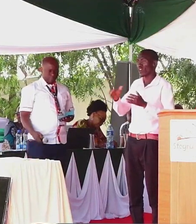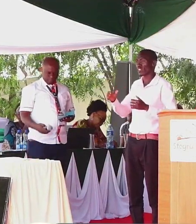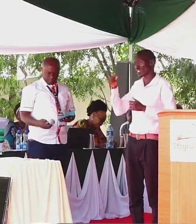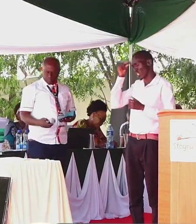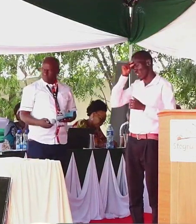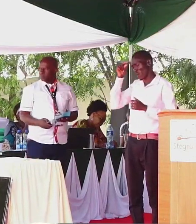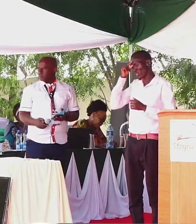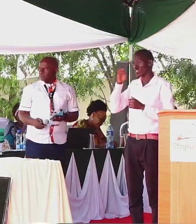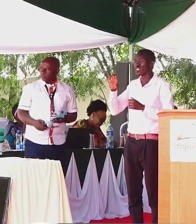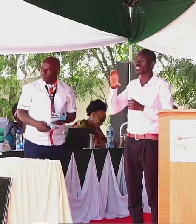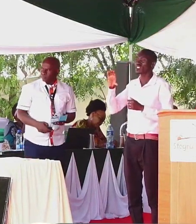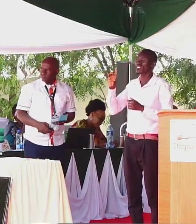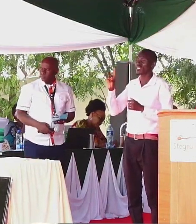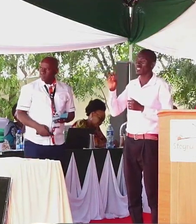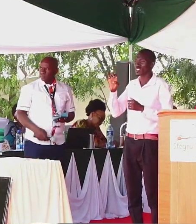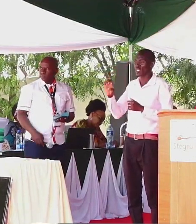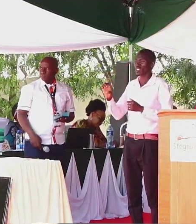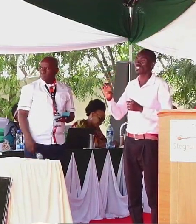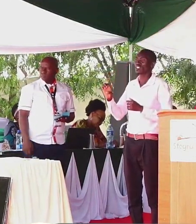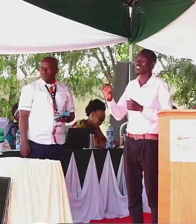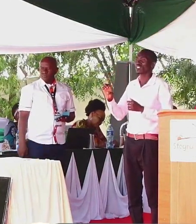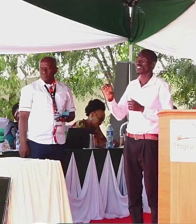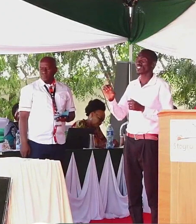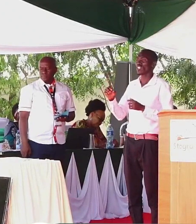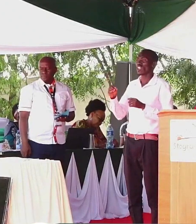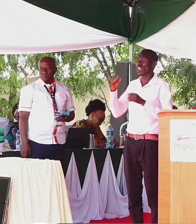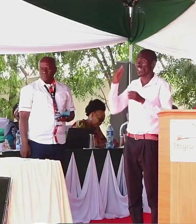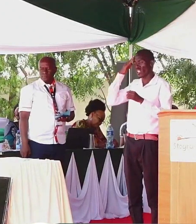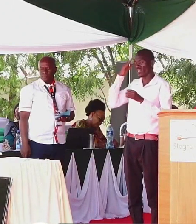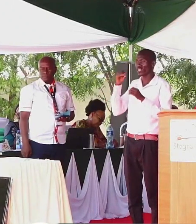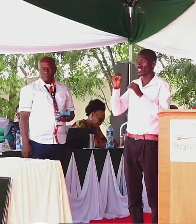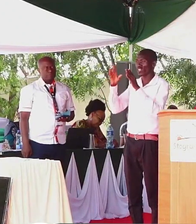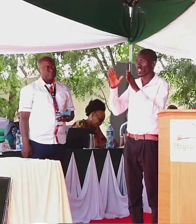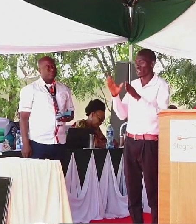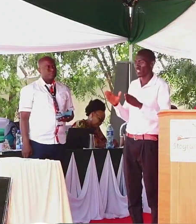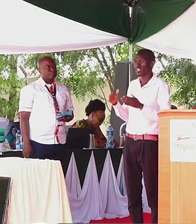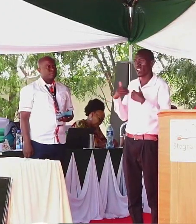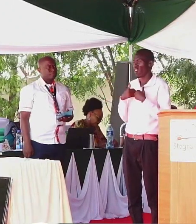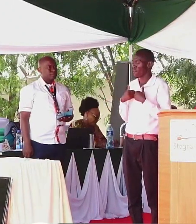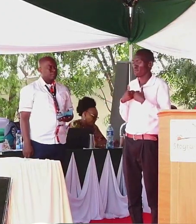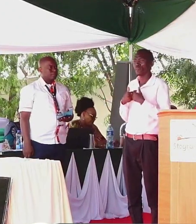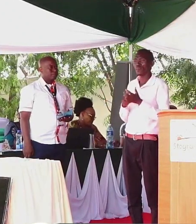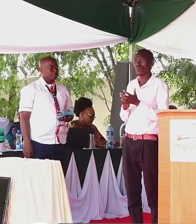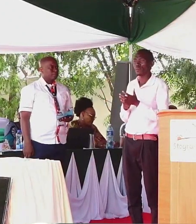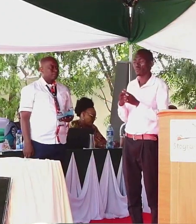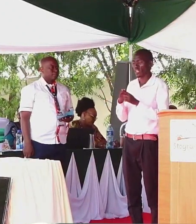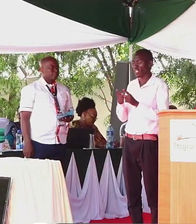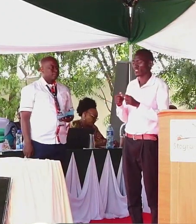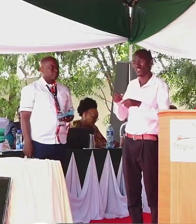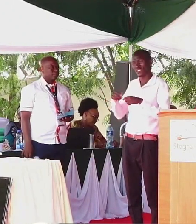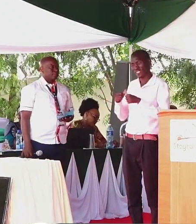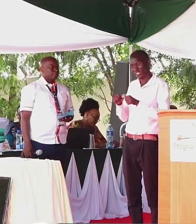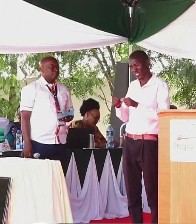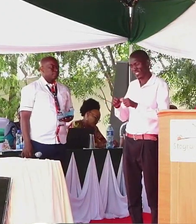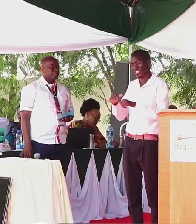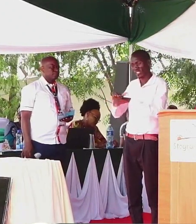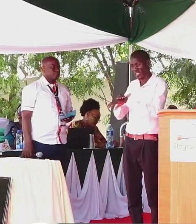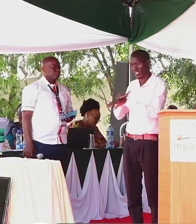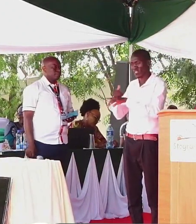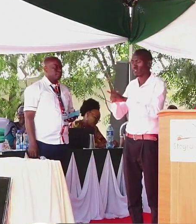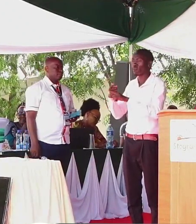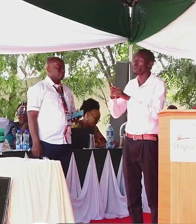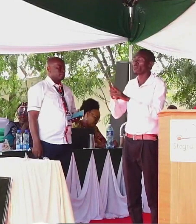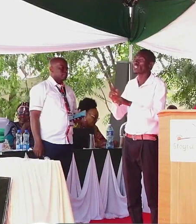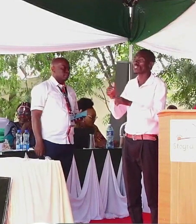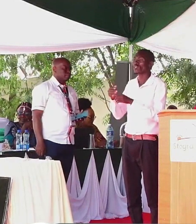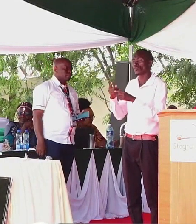ECDs, and our head teachers. So we are still sorting out, but we believe things will be okay